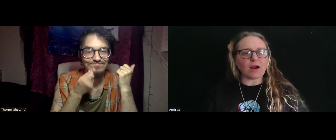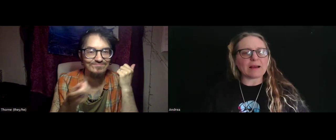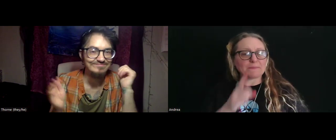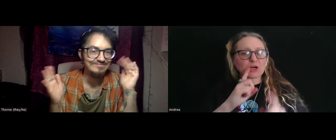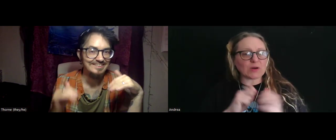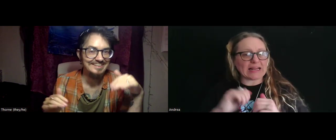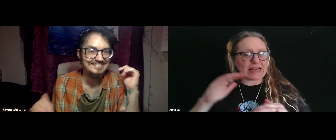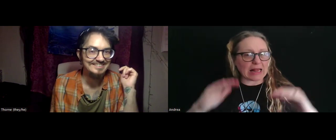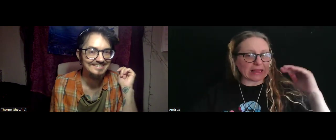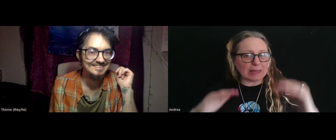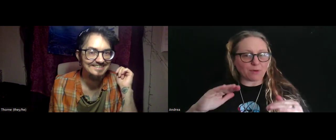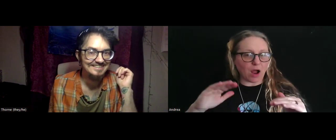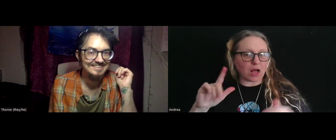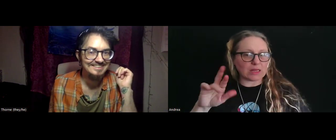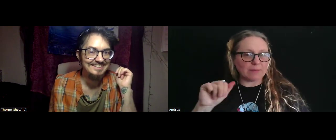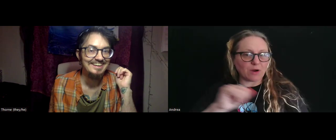right. Mercury in Libra. Libra.